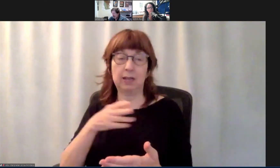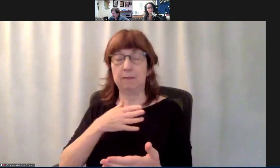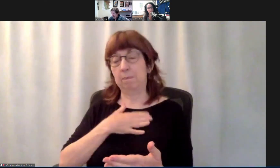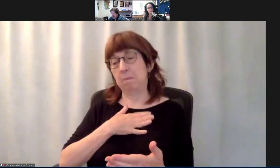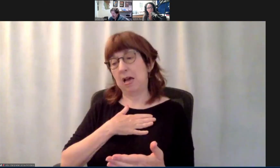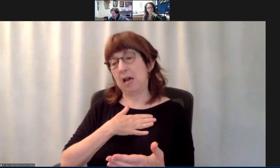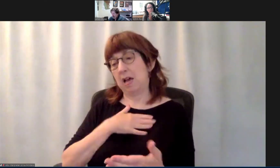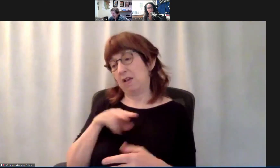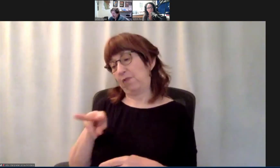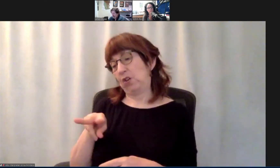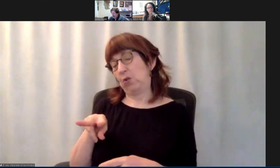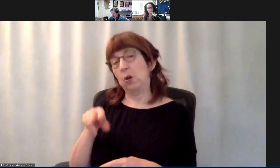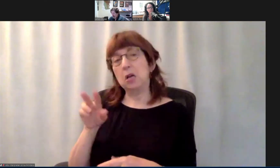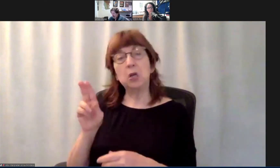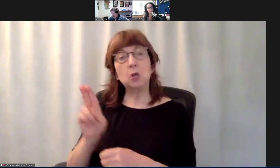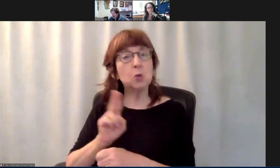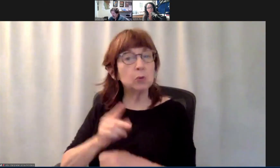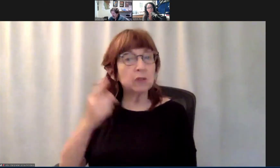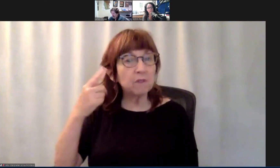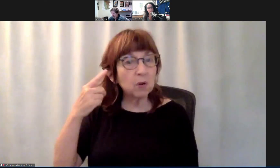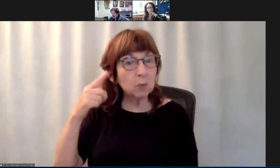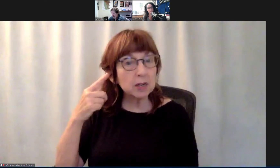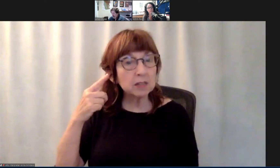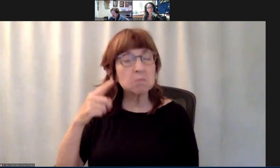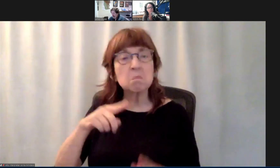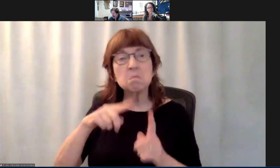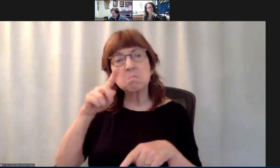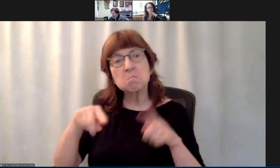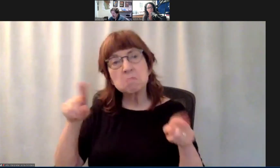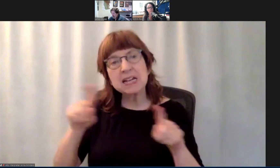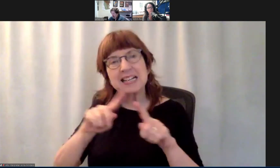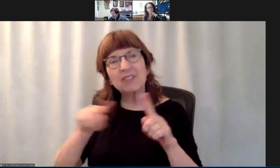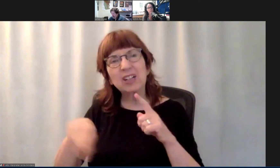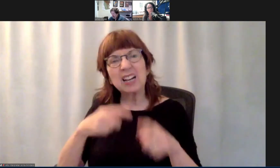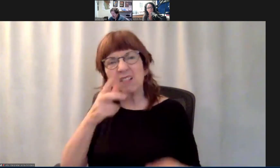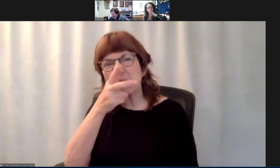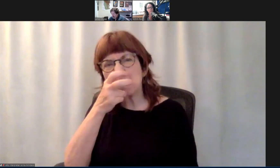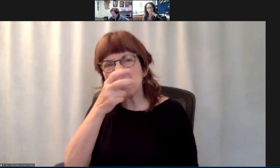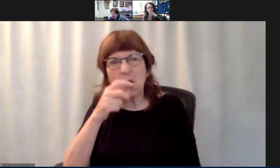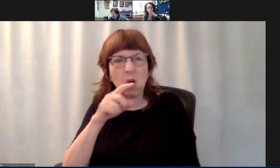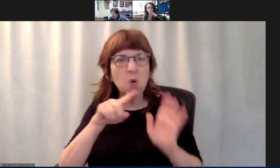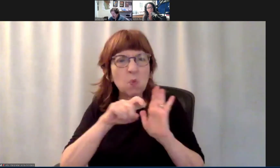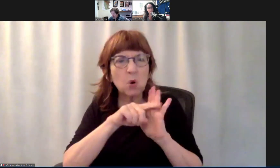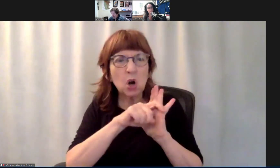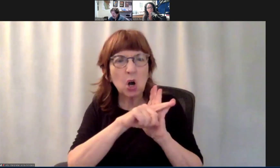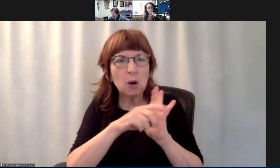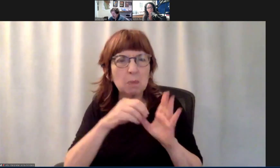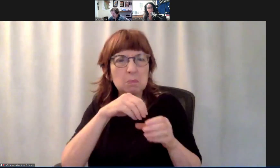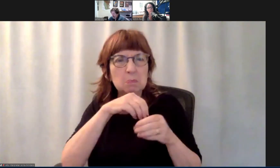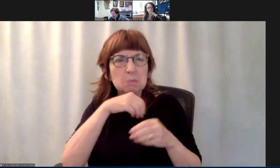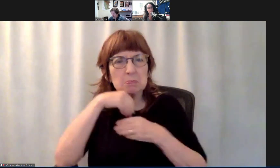reference, usable for various different kind of parasite worm infections.